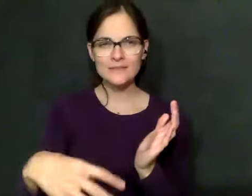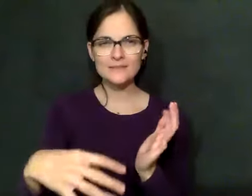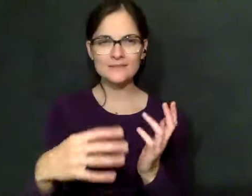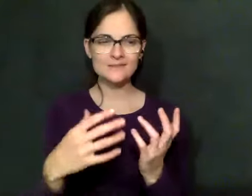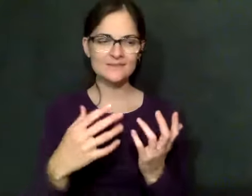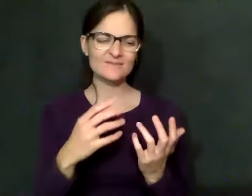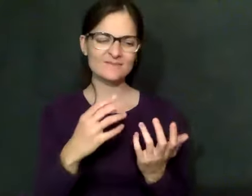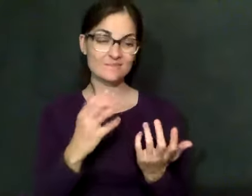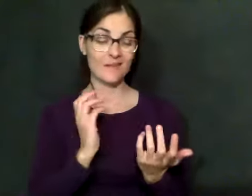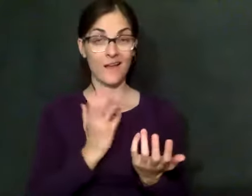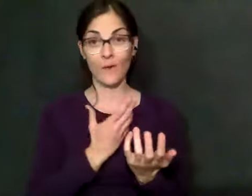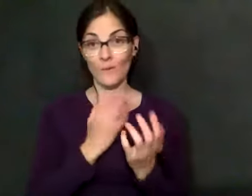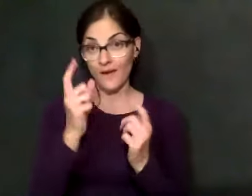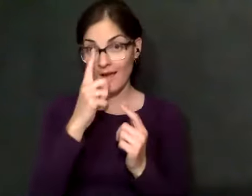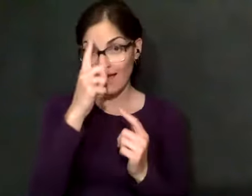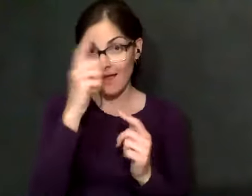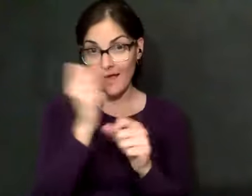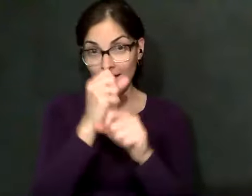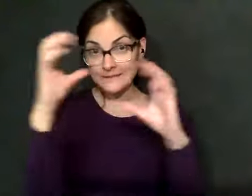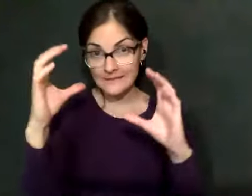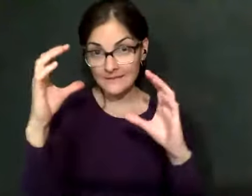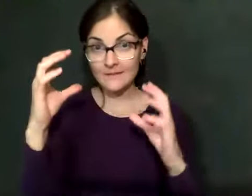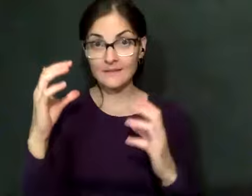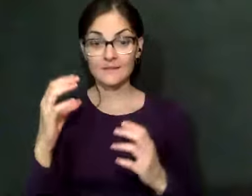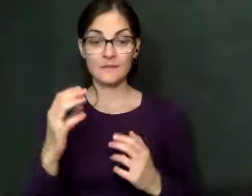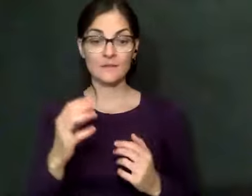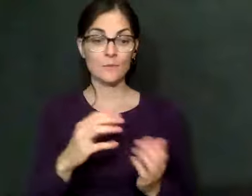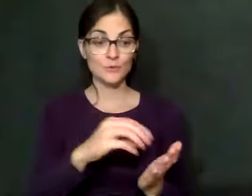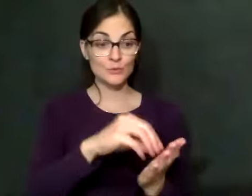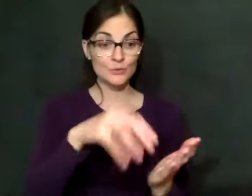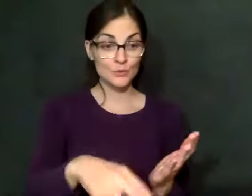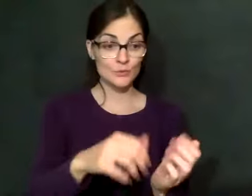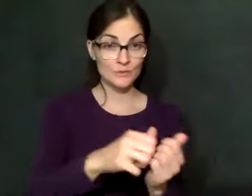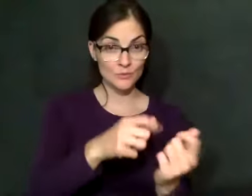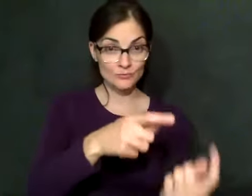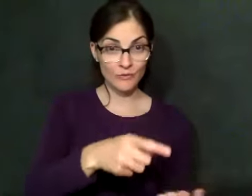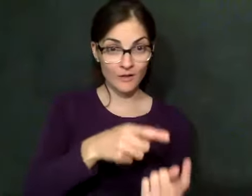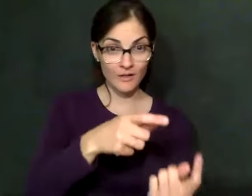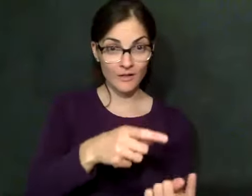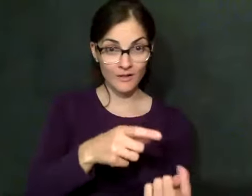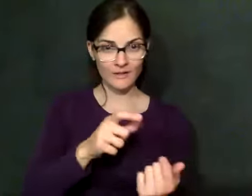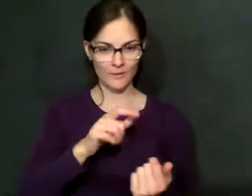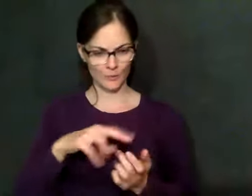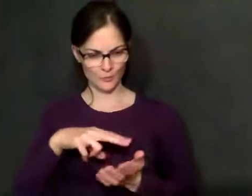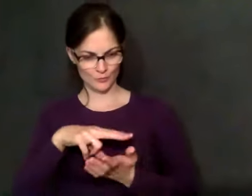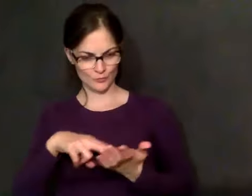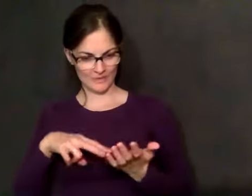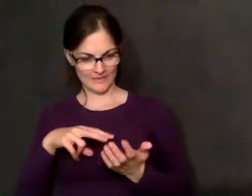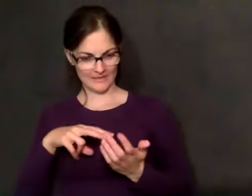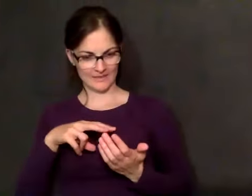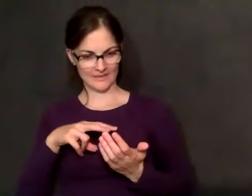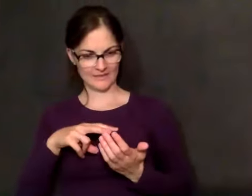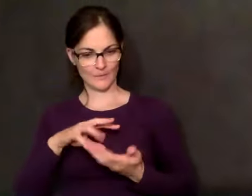to somebody in the journey and see that change was possible. And that was underpinned by a guy, Glasser.